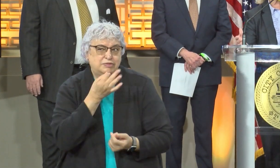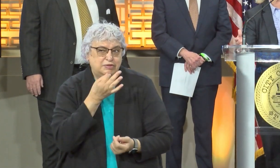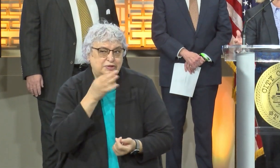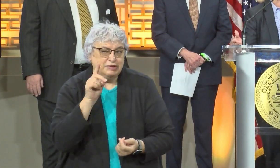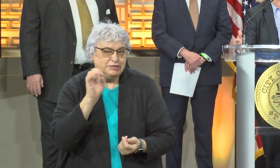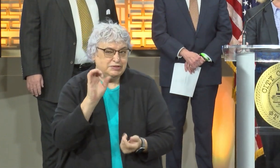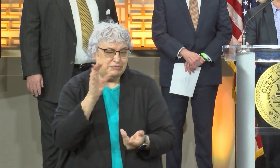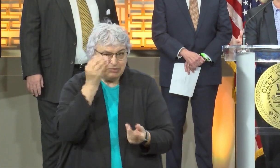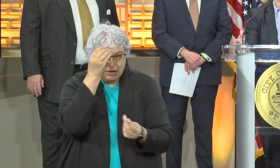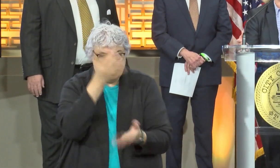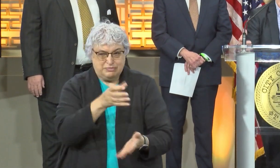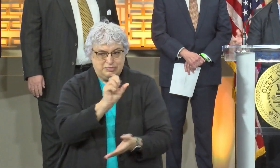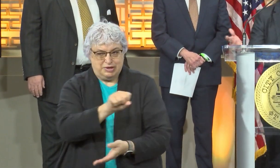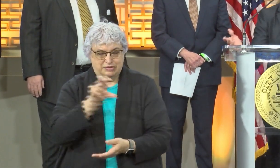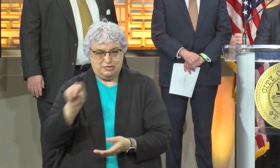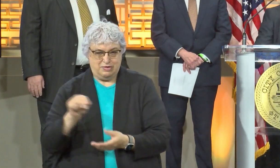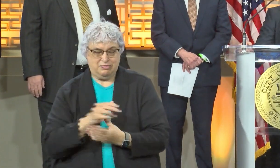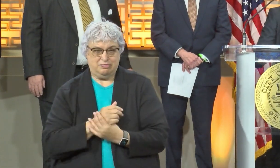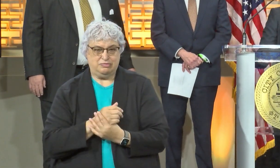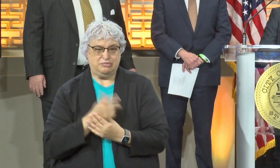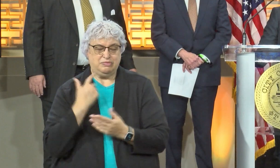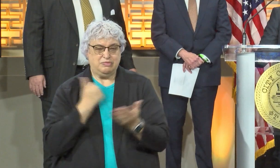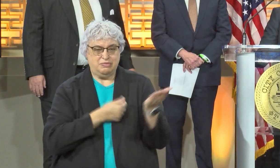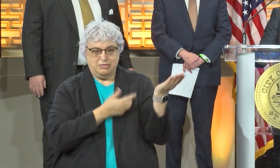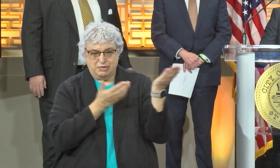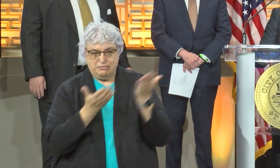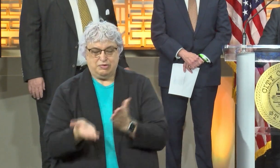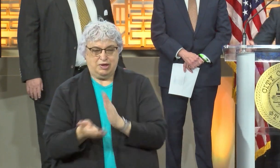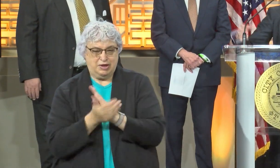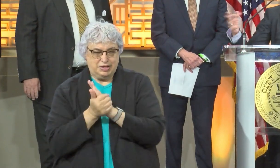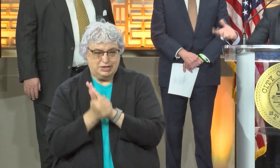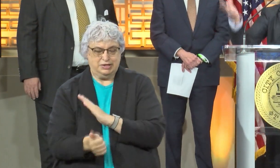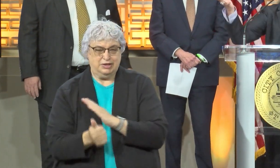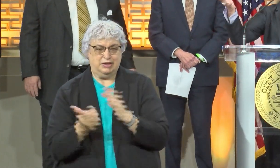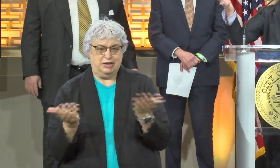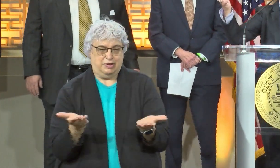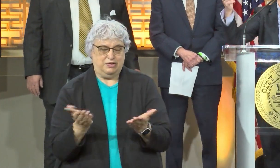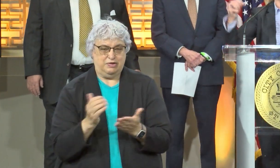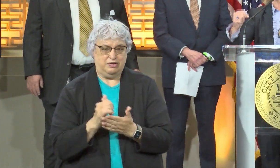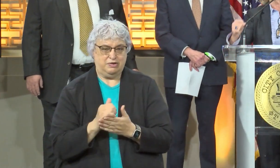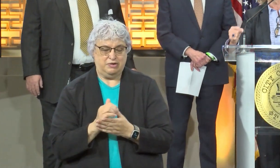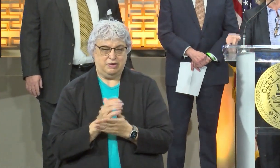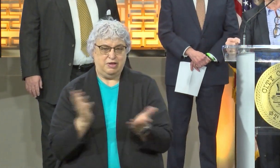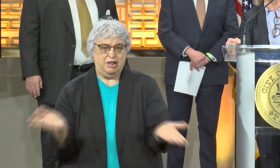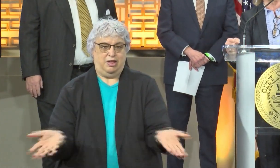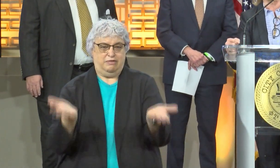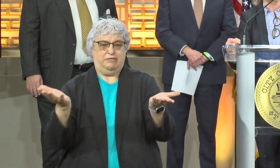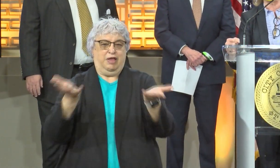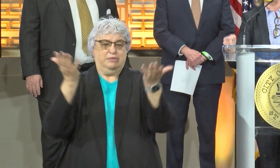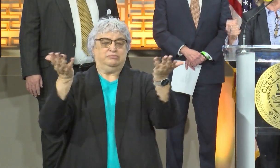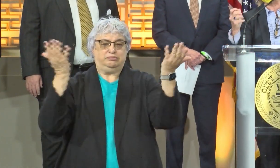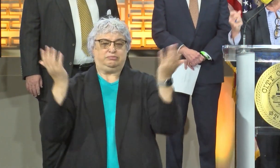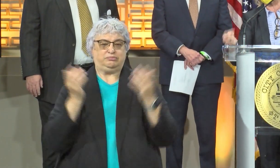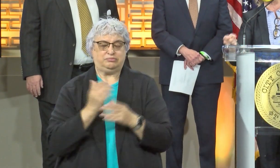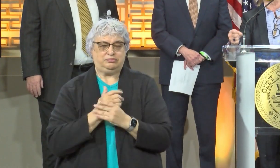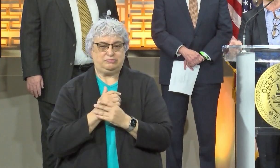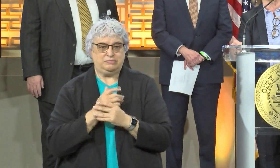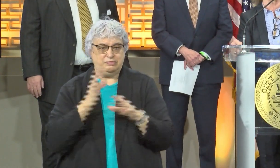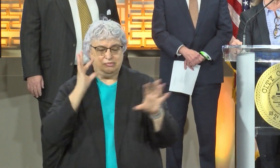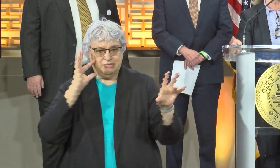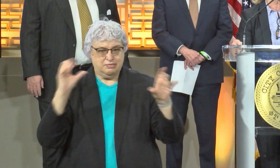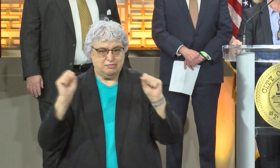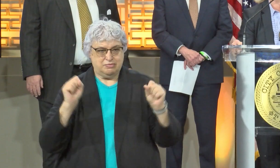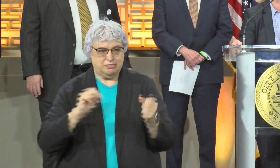know, we're always trying to bring in a lot of great talent and really highlight, lift up the